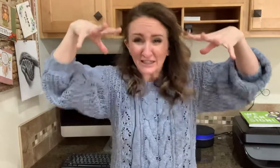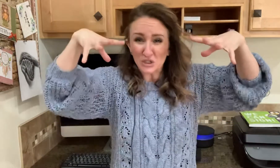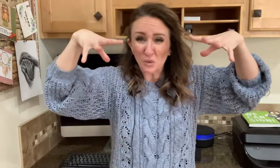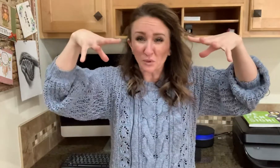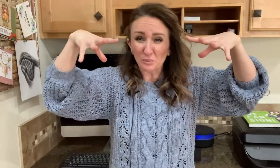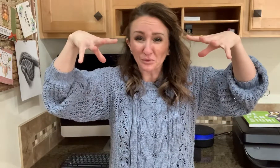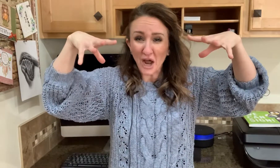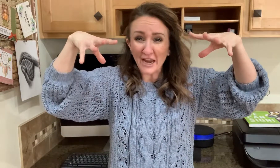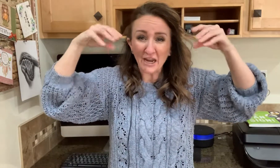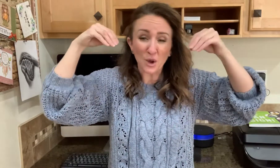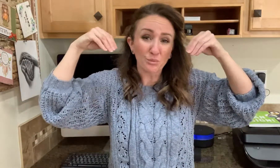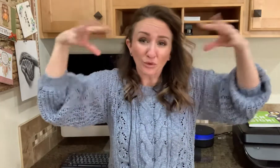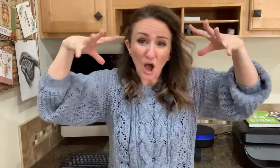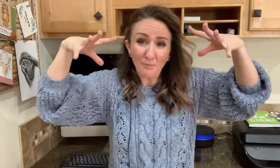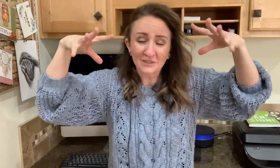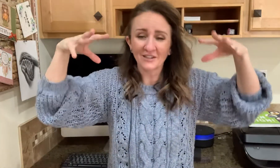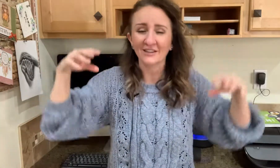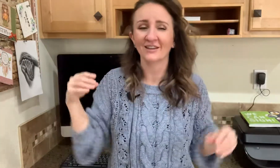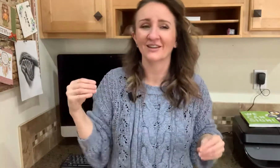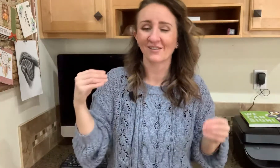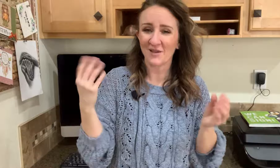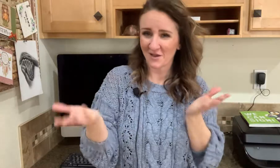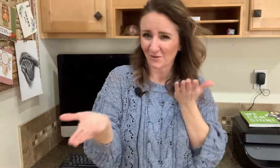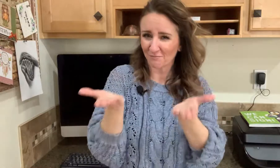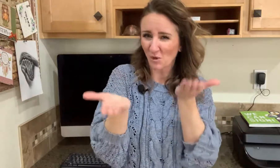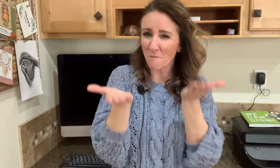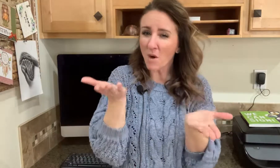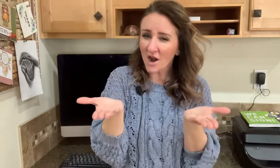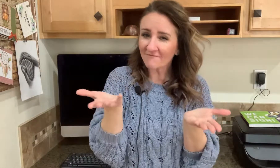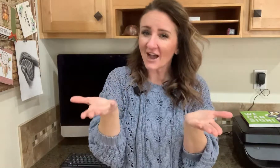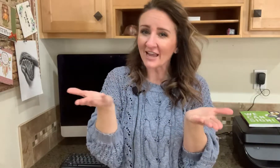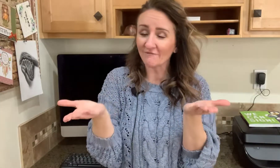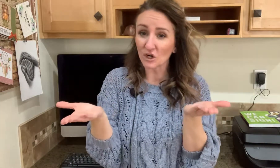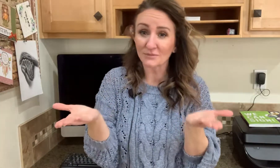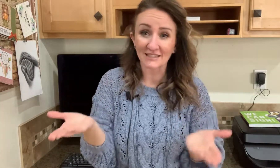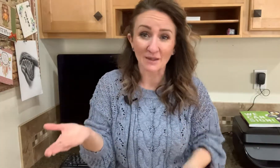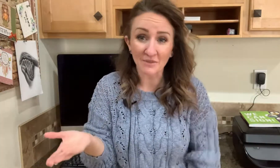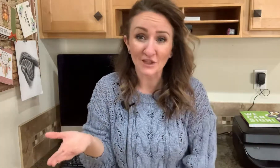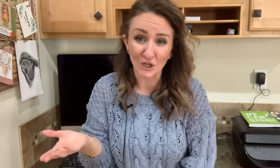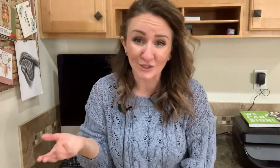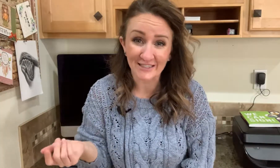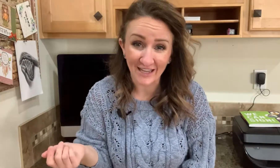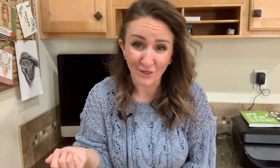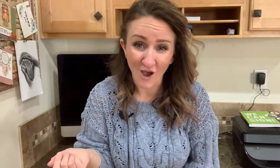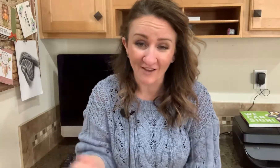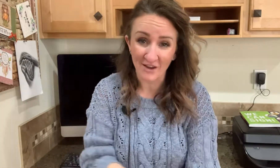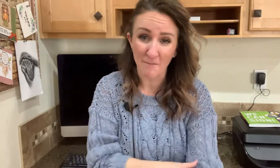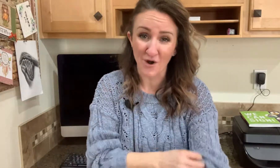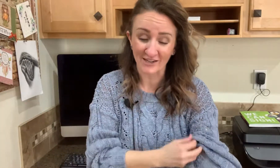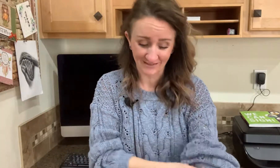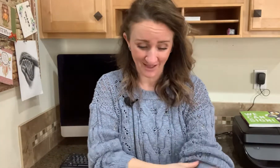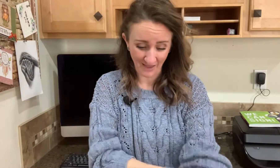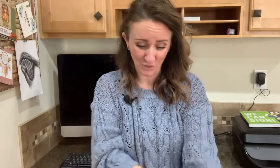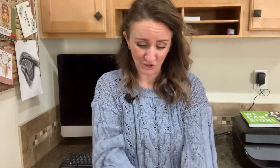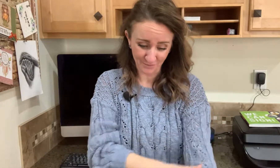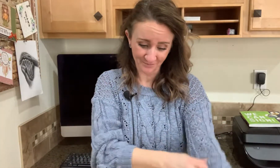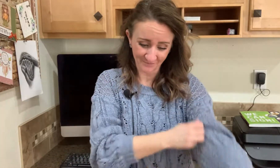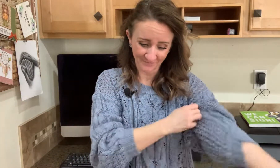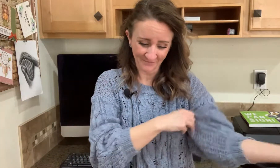super bright and abrupt. So modifying verbs is something that you'll see a lot of in American Sign Language.